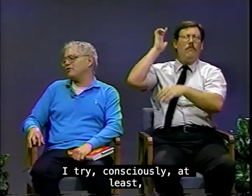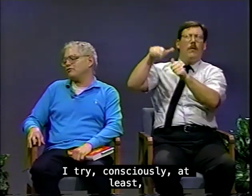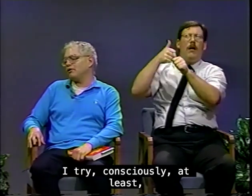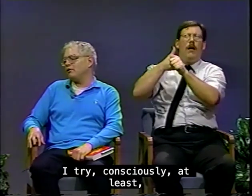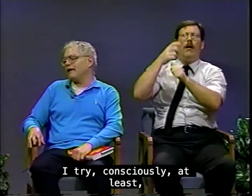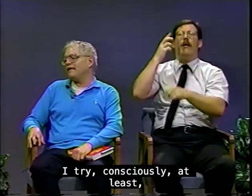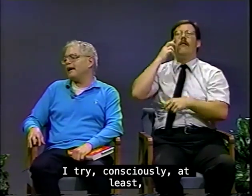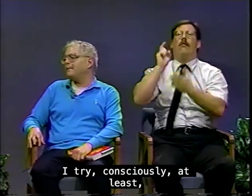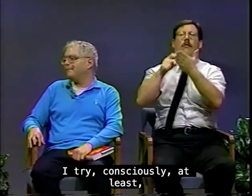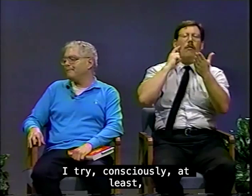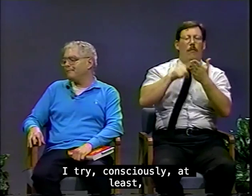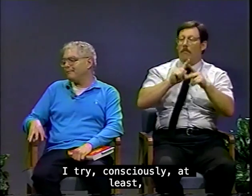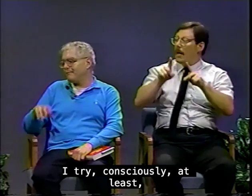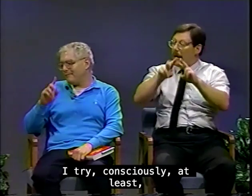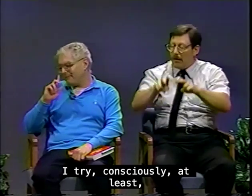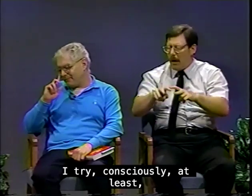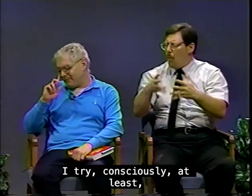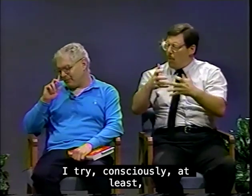least to concentrate only on that.